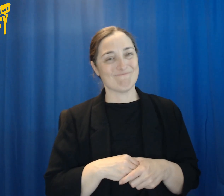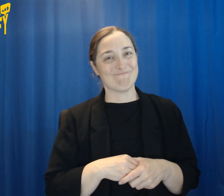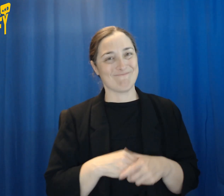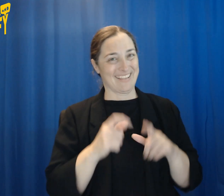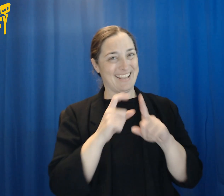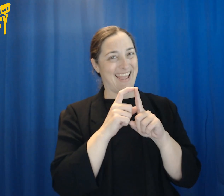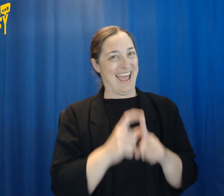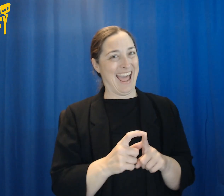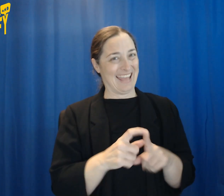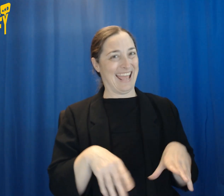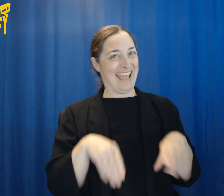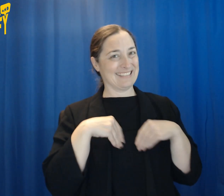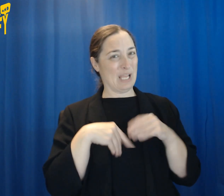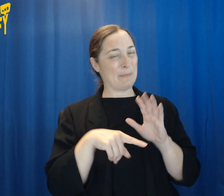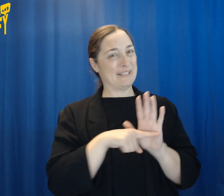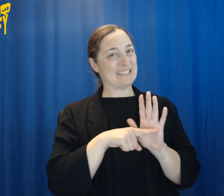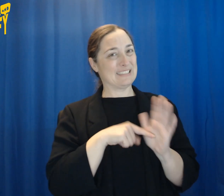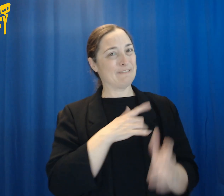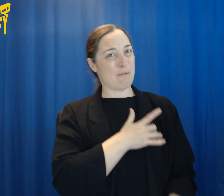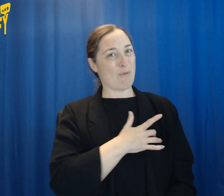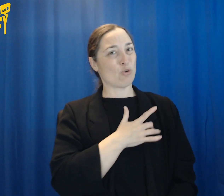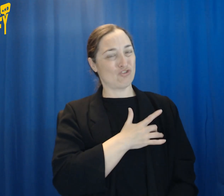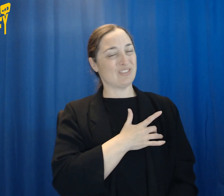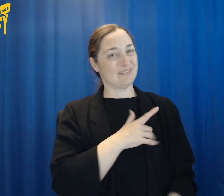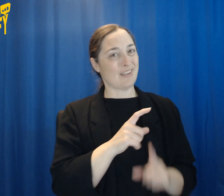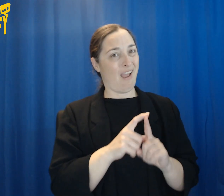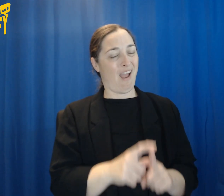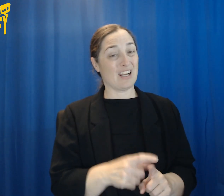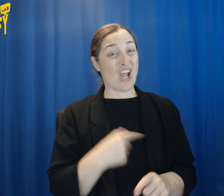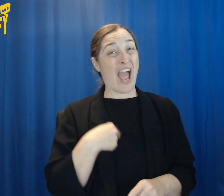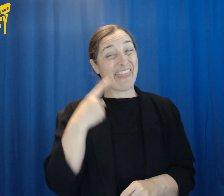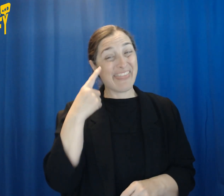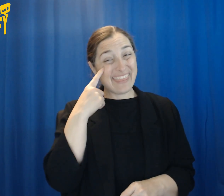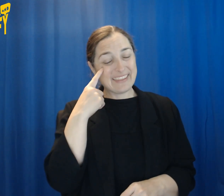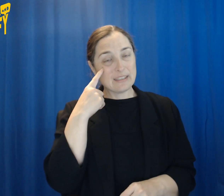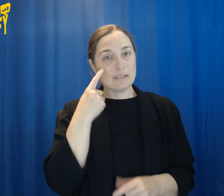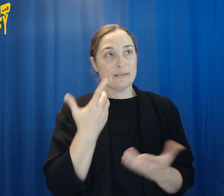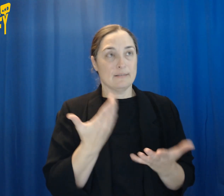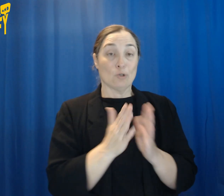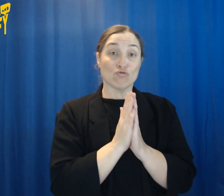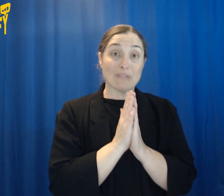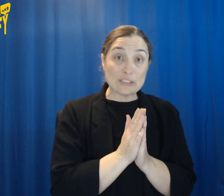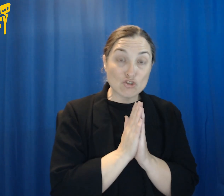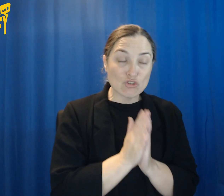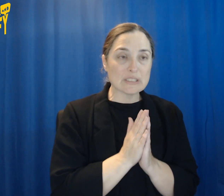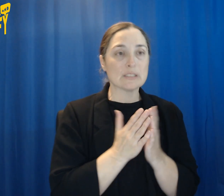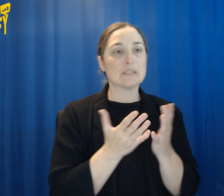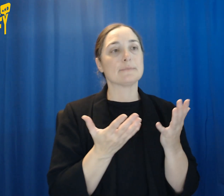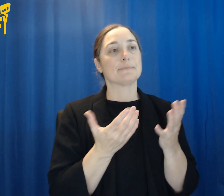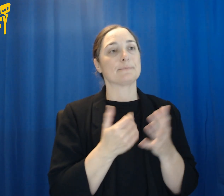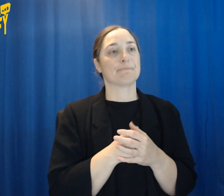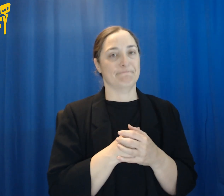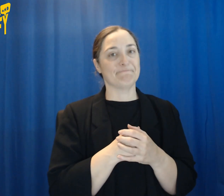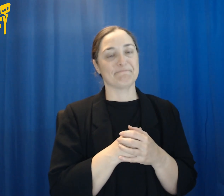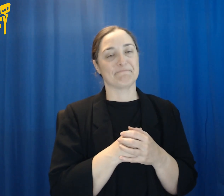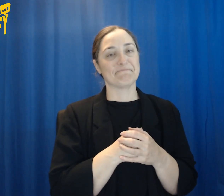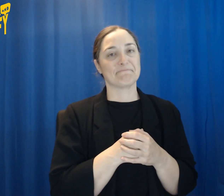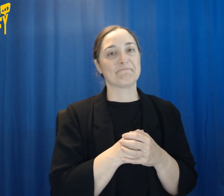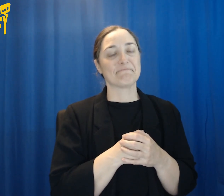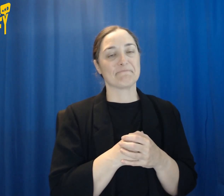emotions, of course, especially I think being, religious and everything like that. Yeah, it's a